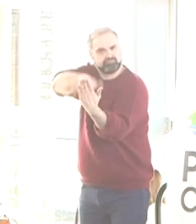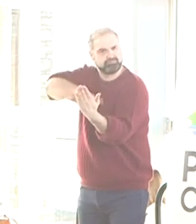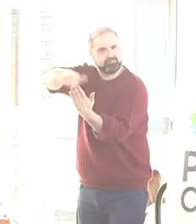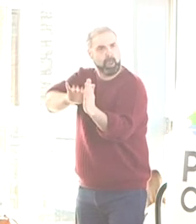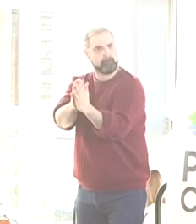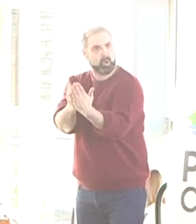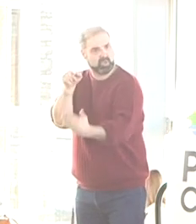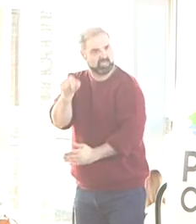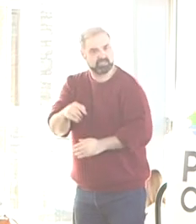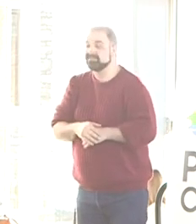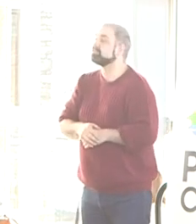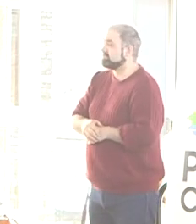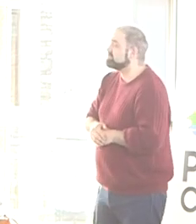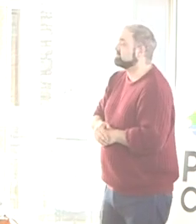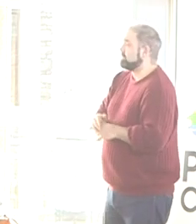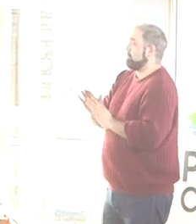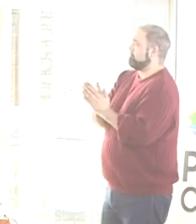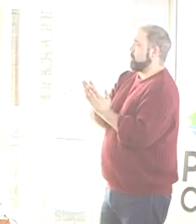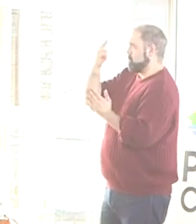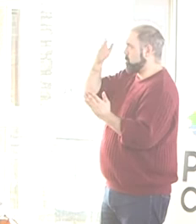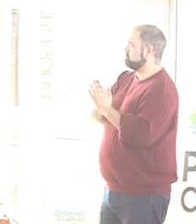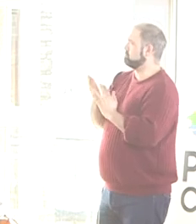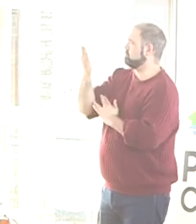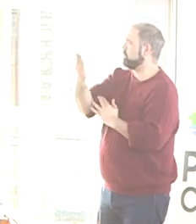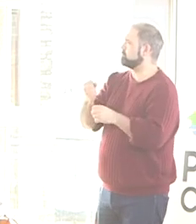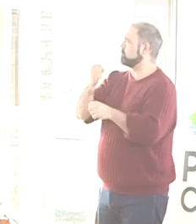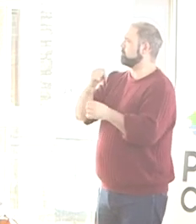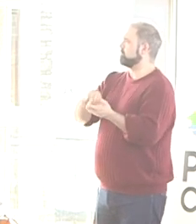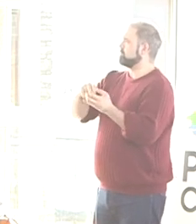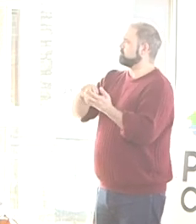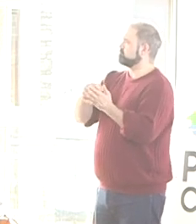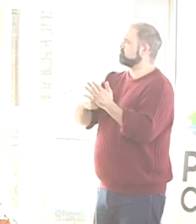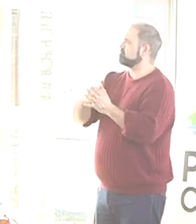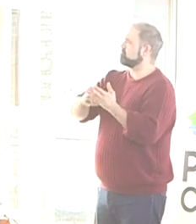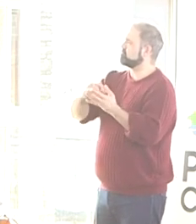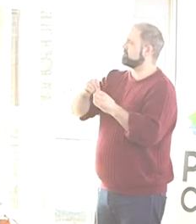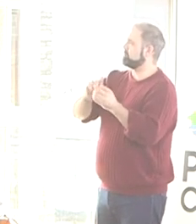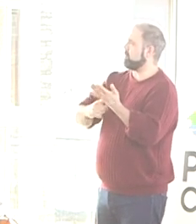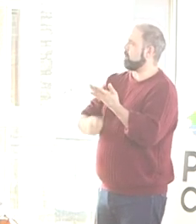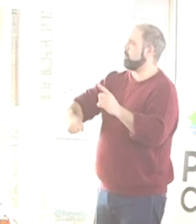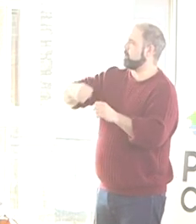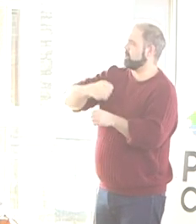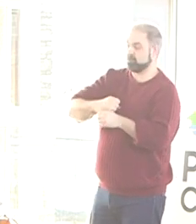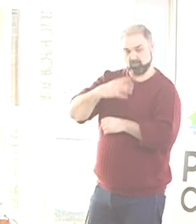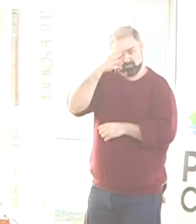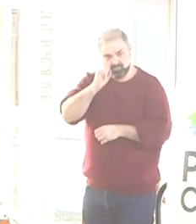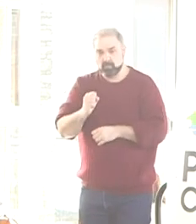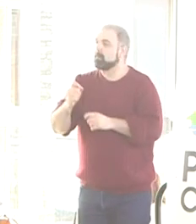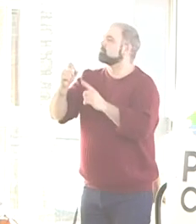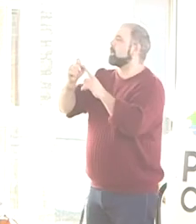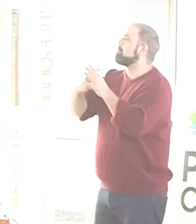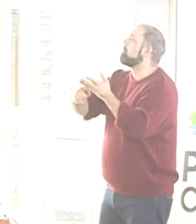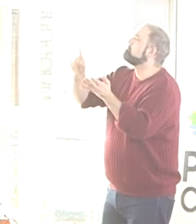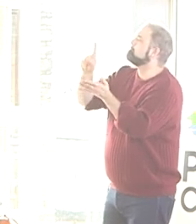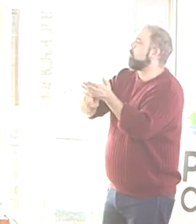a book. It's in a book called Going to Strasbourg. And you can remember the author's name, I probably can't. I can't actually. It's Paul Johnson.